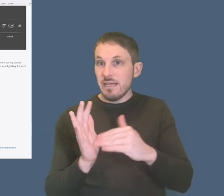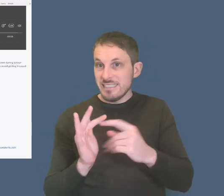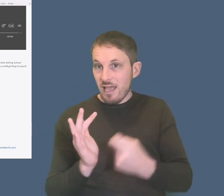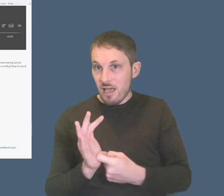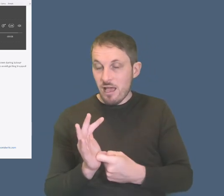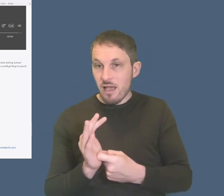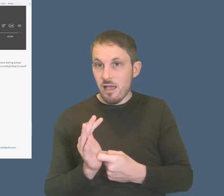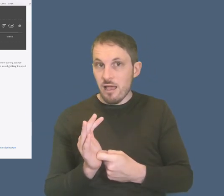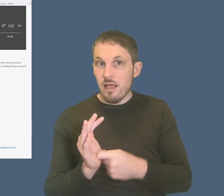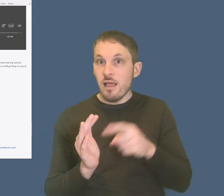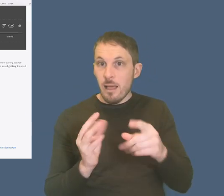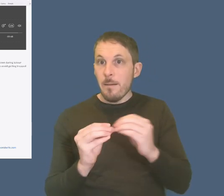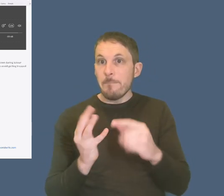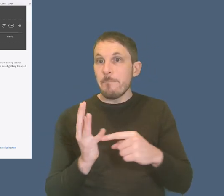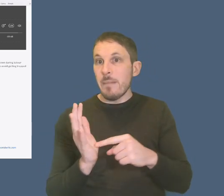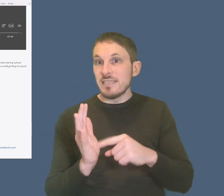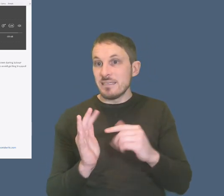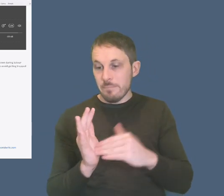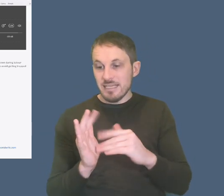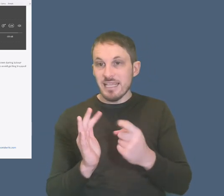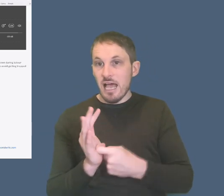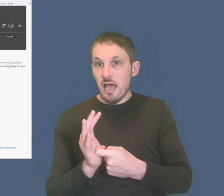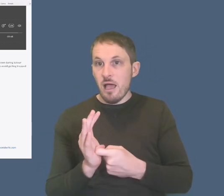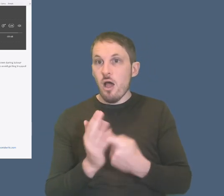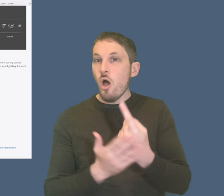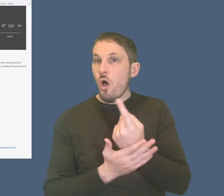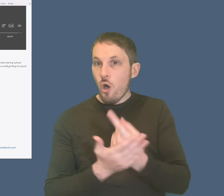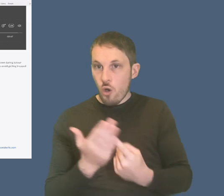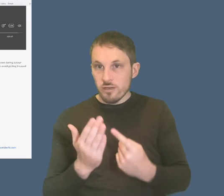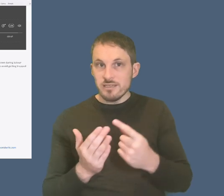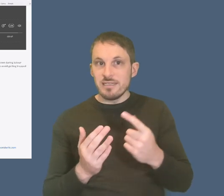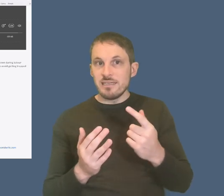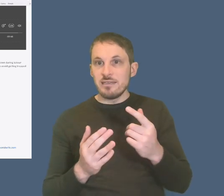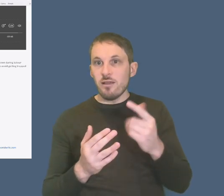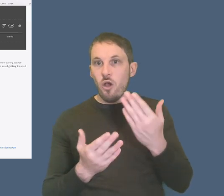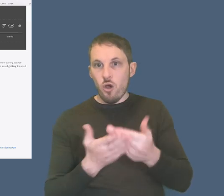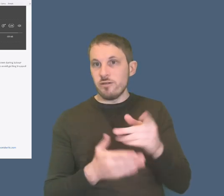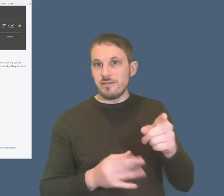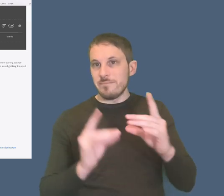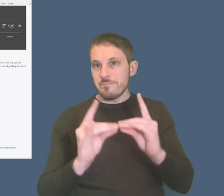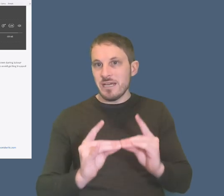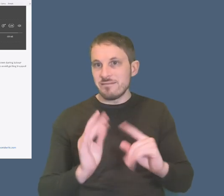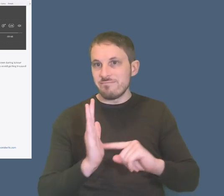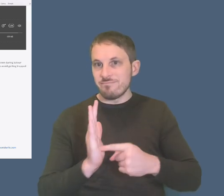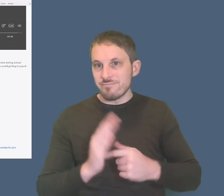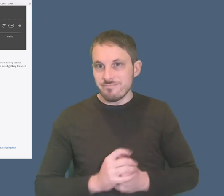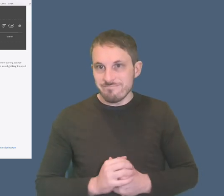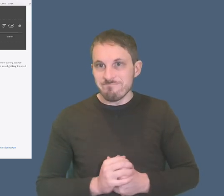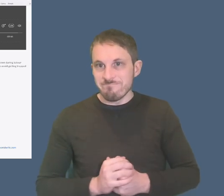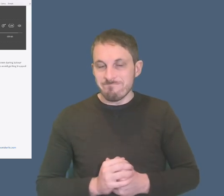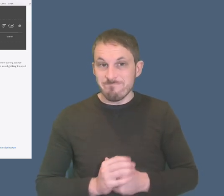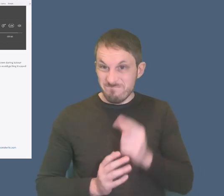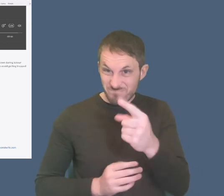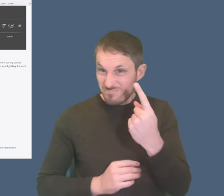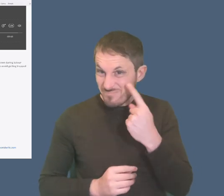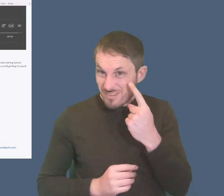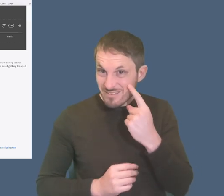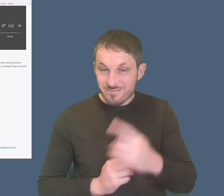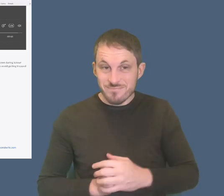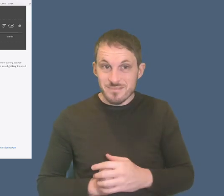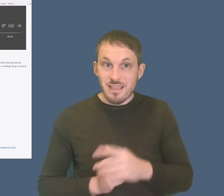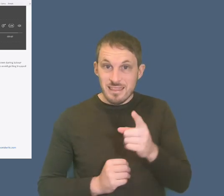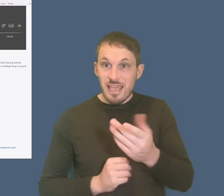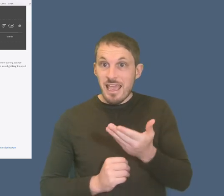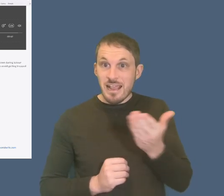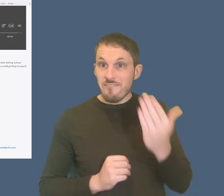often. That buzzer is often only accessible from the bed. Have you ever noticed that? That actually they give